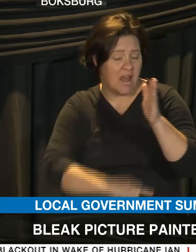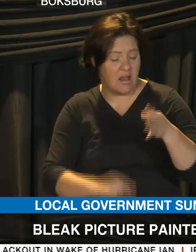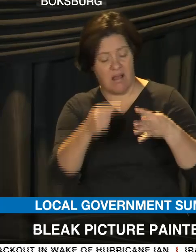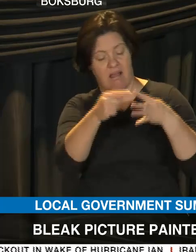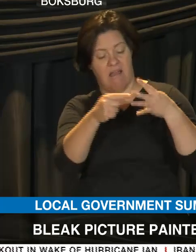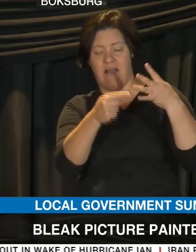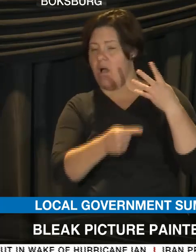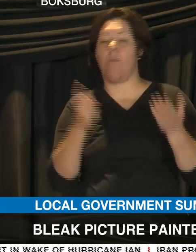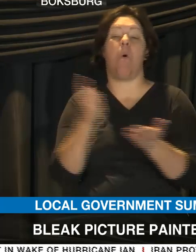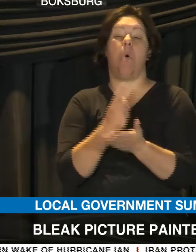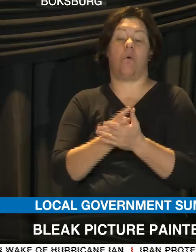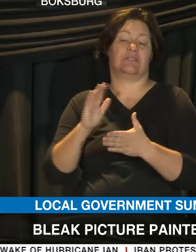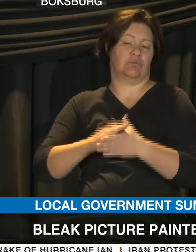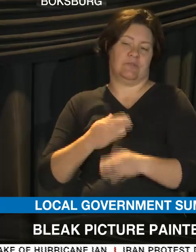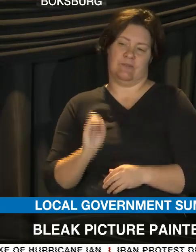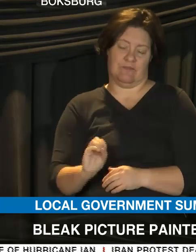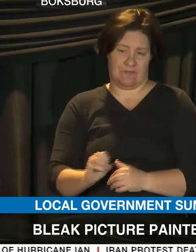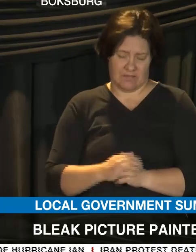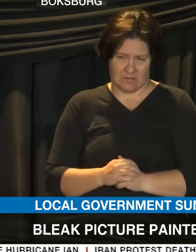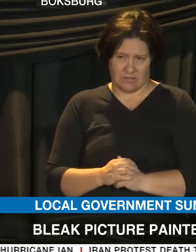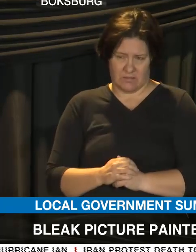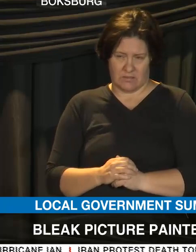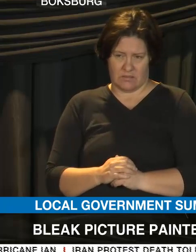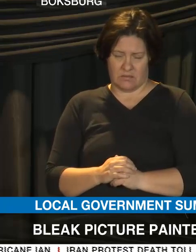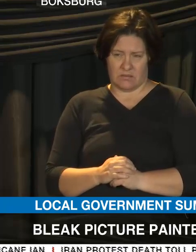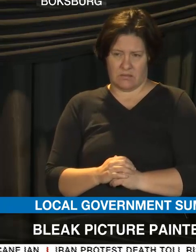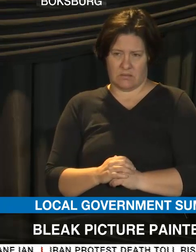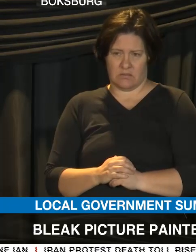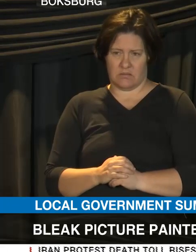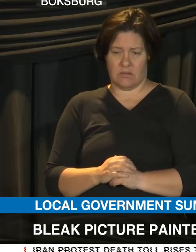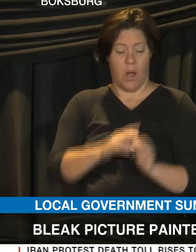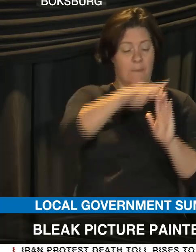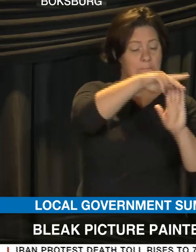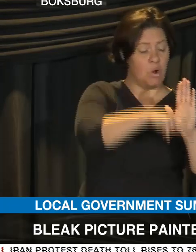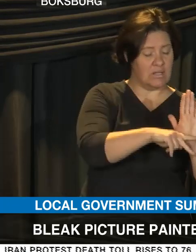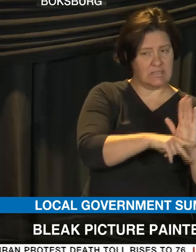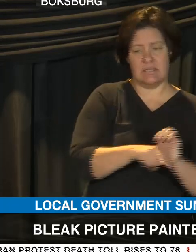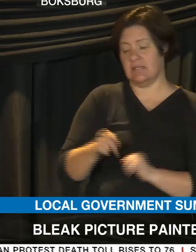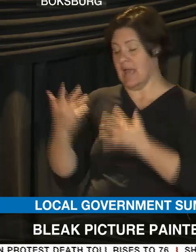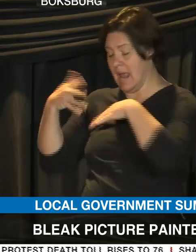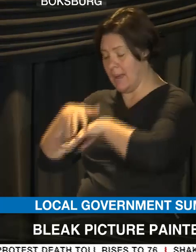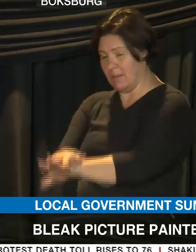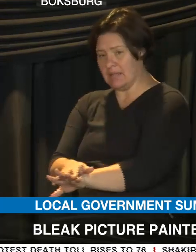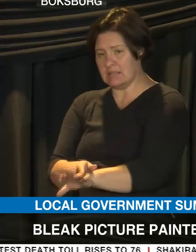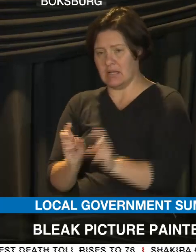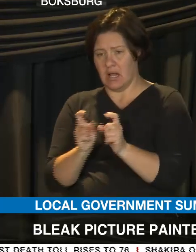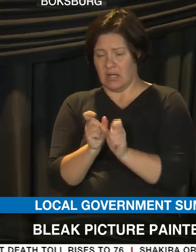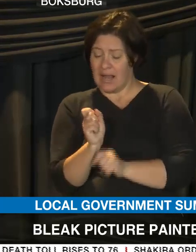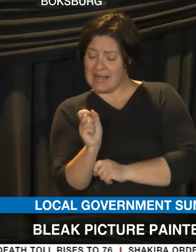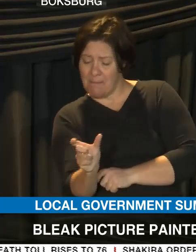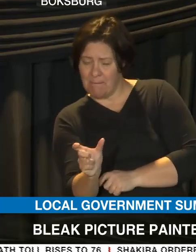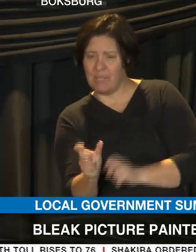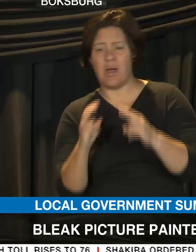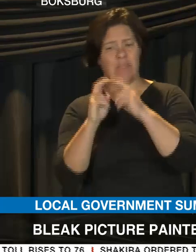will always be reasons. We must bridge the divide between policy and implementation,